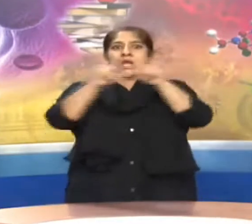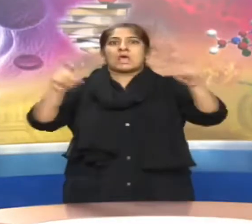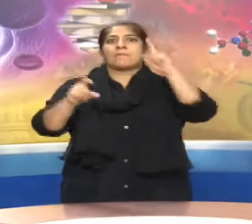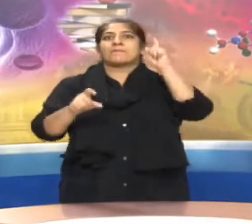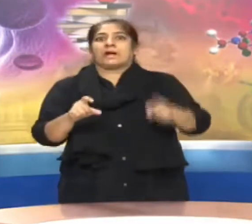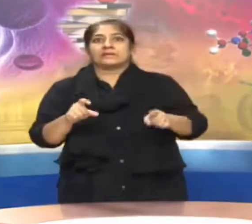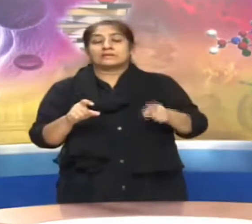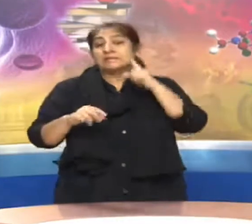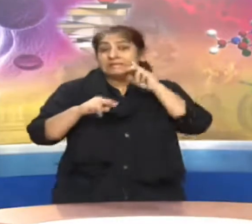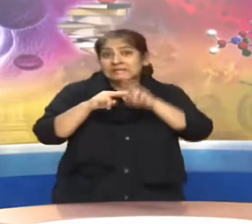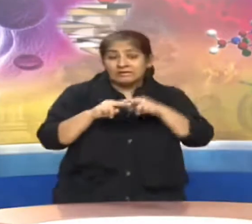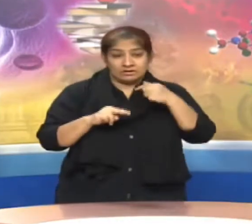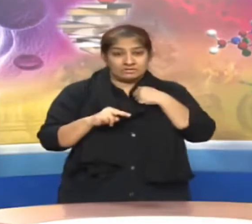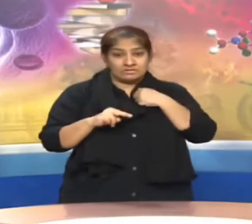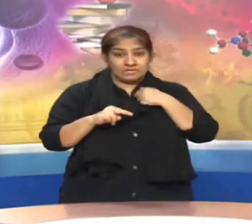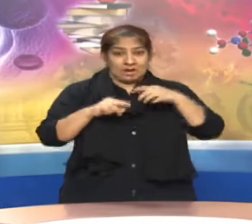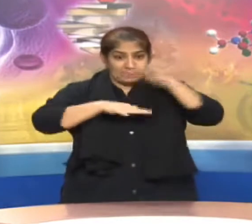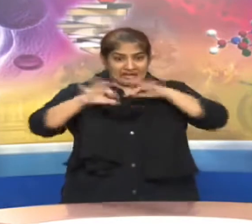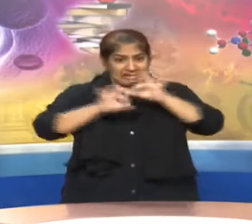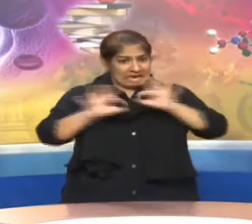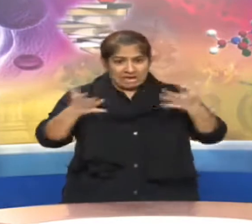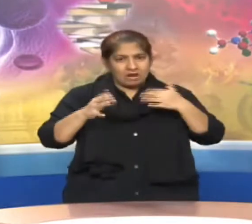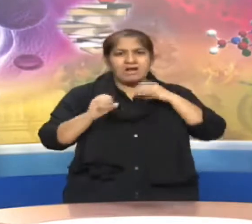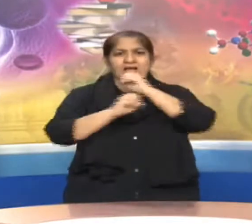and we